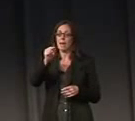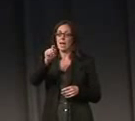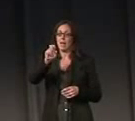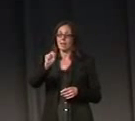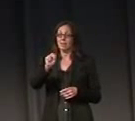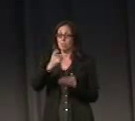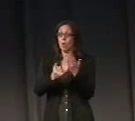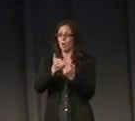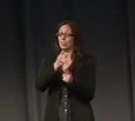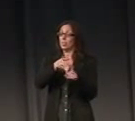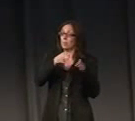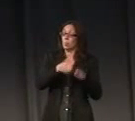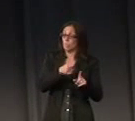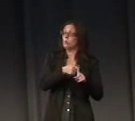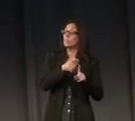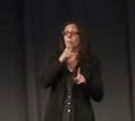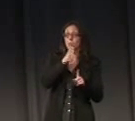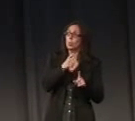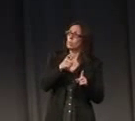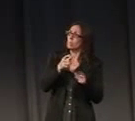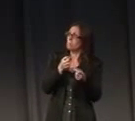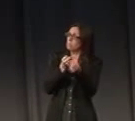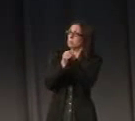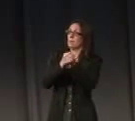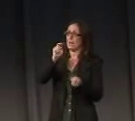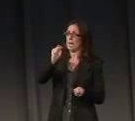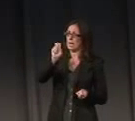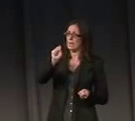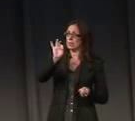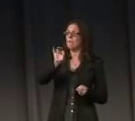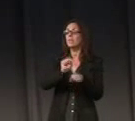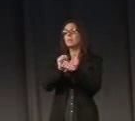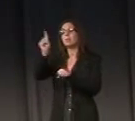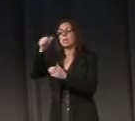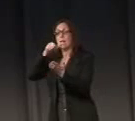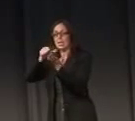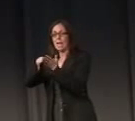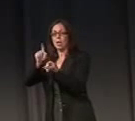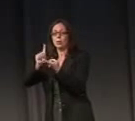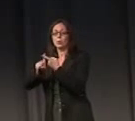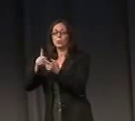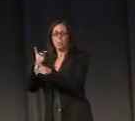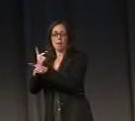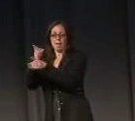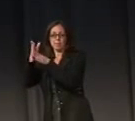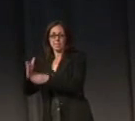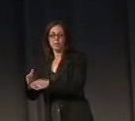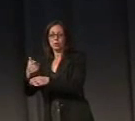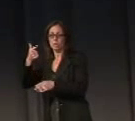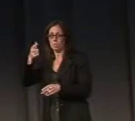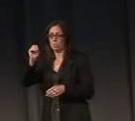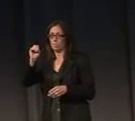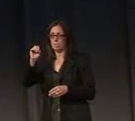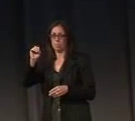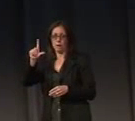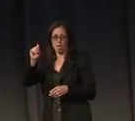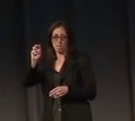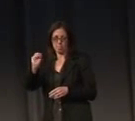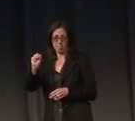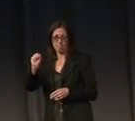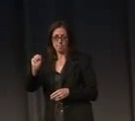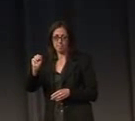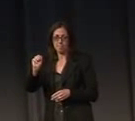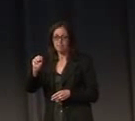Science Foundation, sent a letter to mathematician Solomon Golomb. Golomb recently published a short column in Scientific